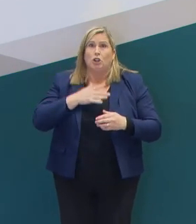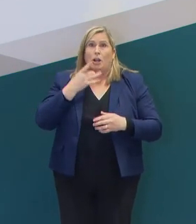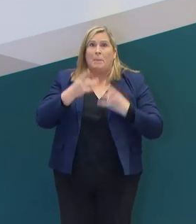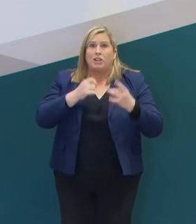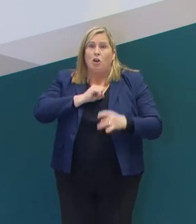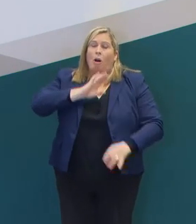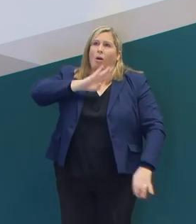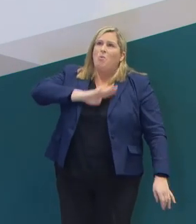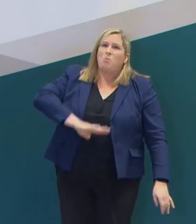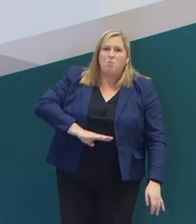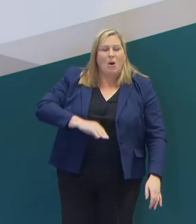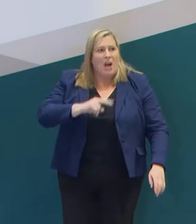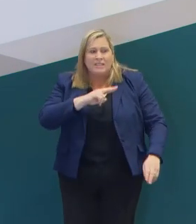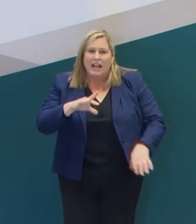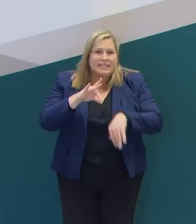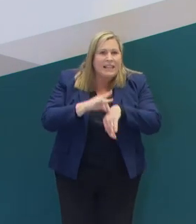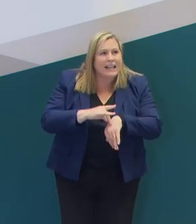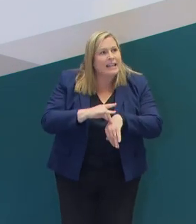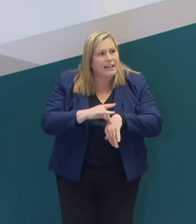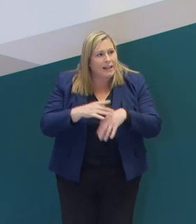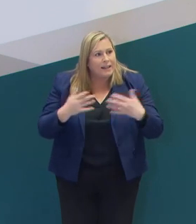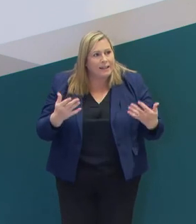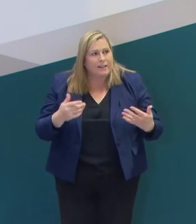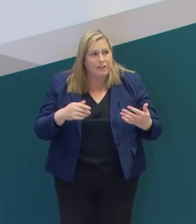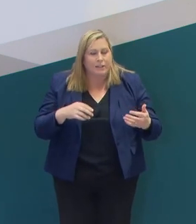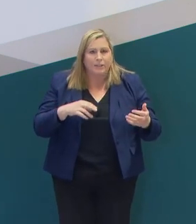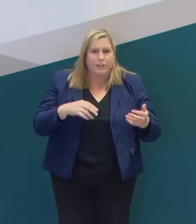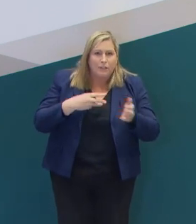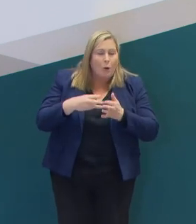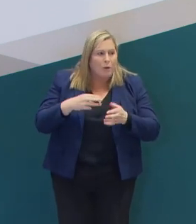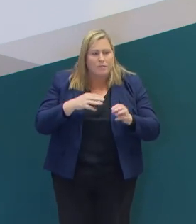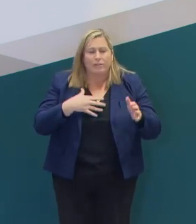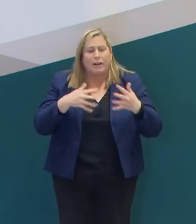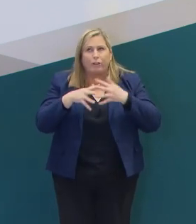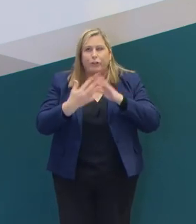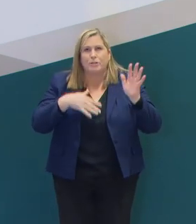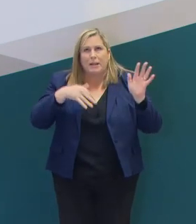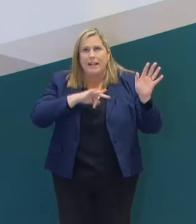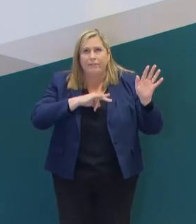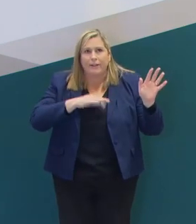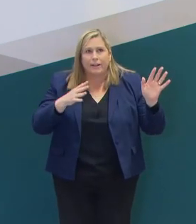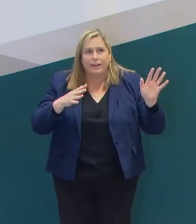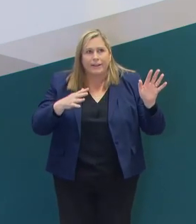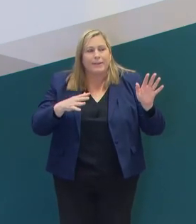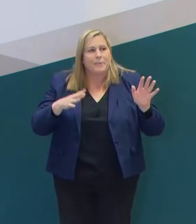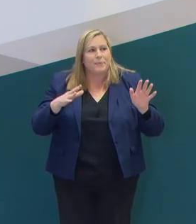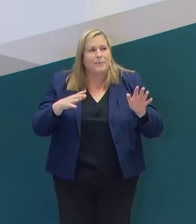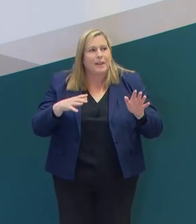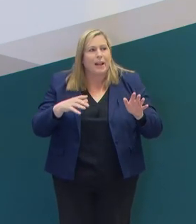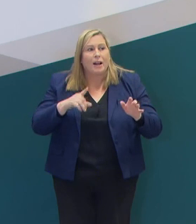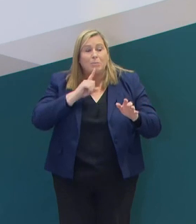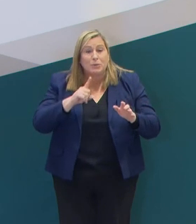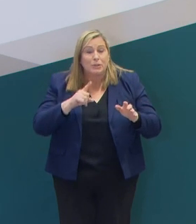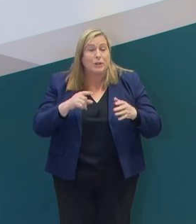have the disease when they're not well, when they're not unwell. Sorry, when they're unwell. I'm confusing myself. Or an abundance of